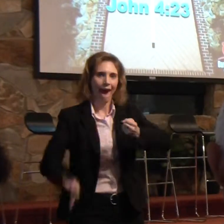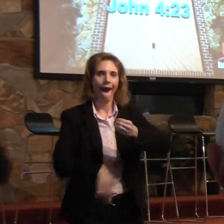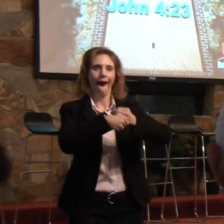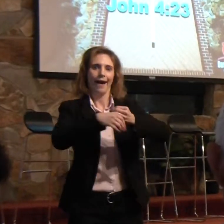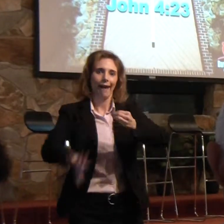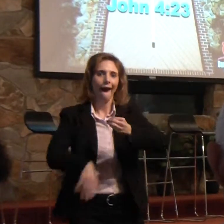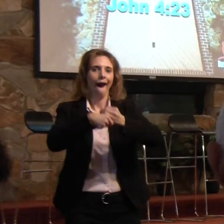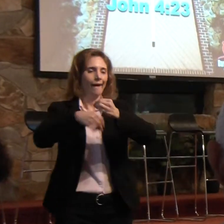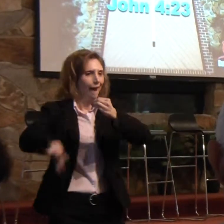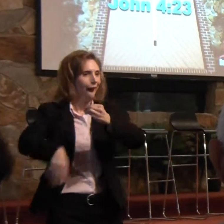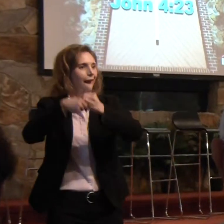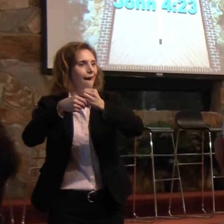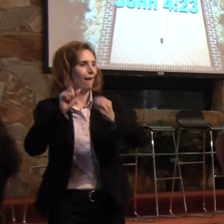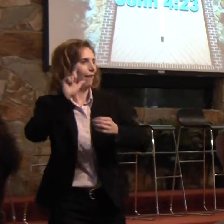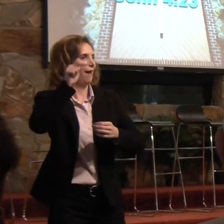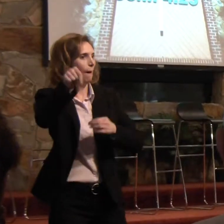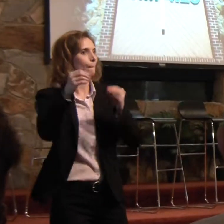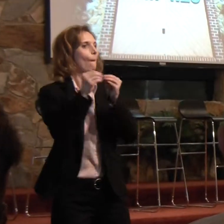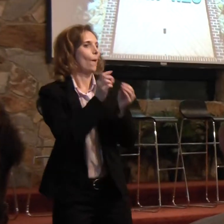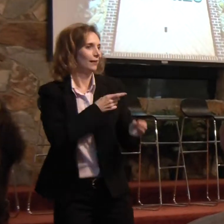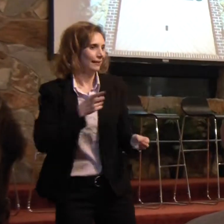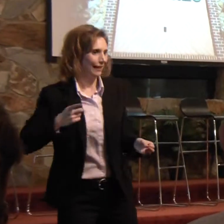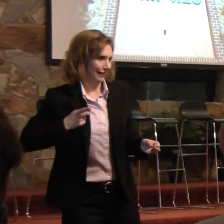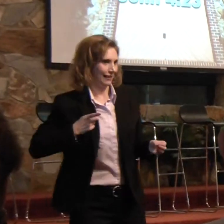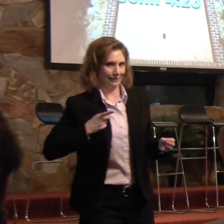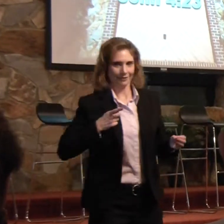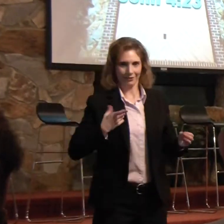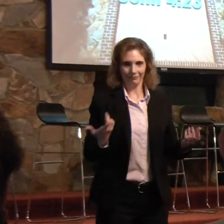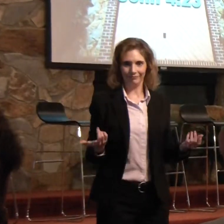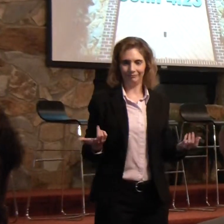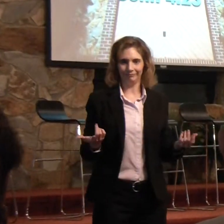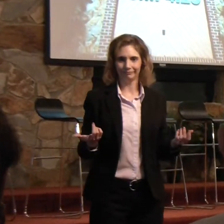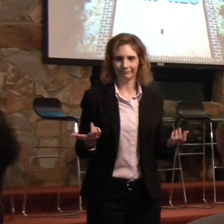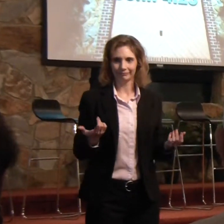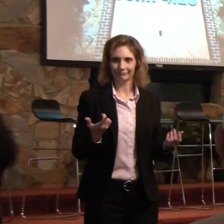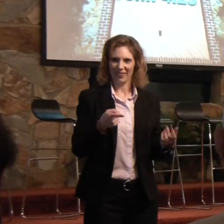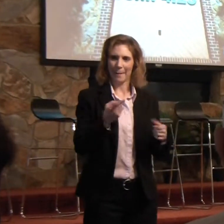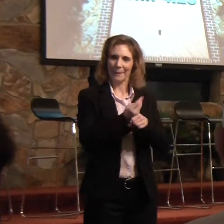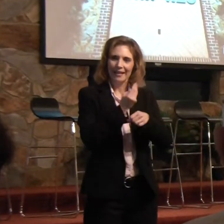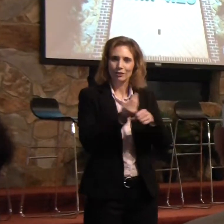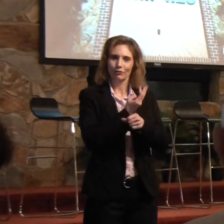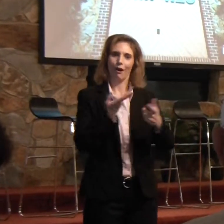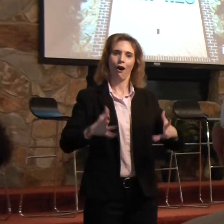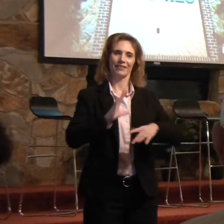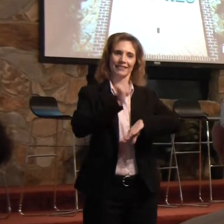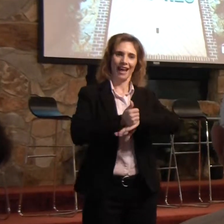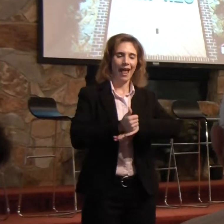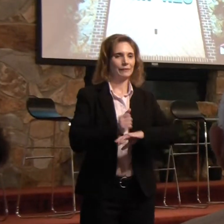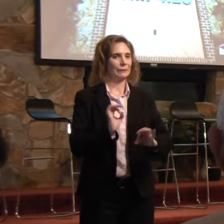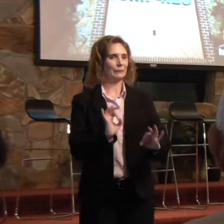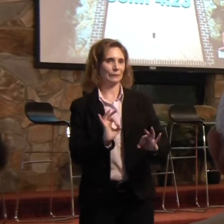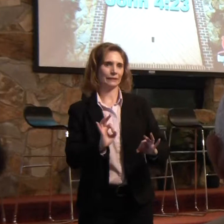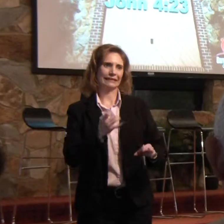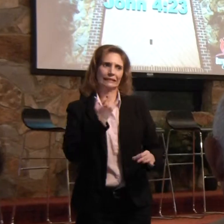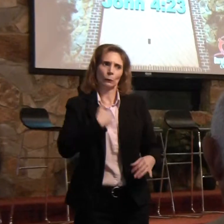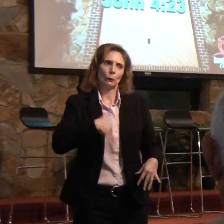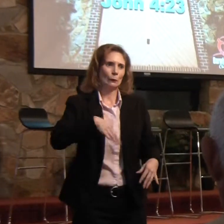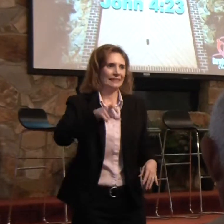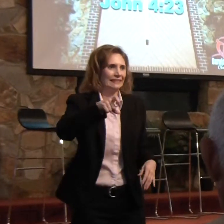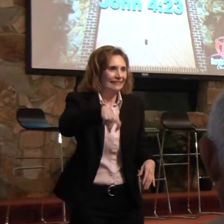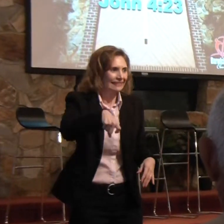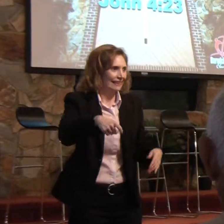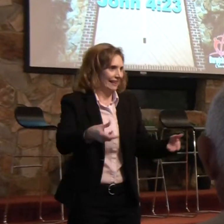add more deacons to this foundation, to this ministry that is very much needed in